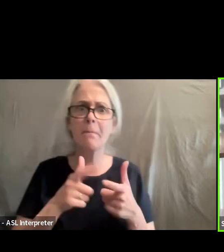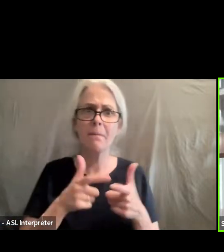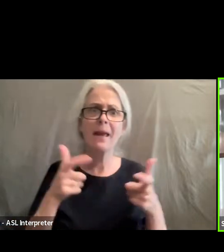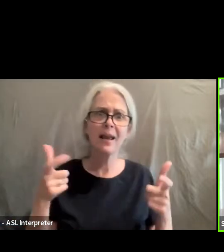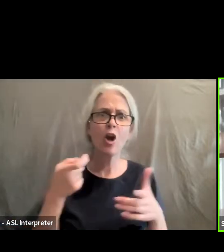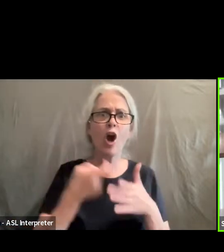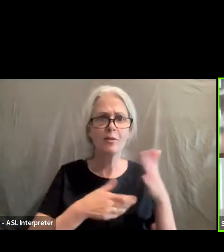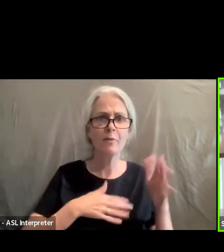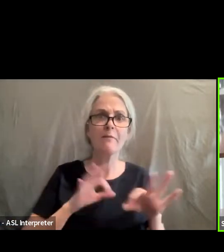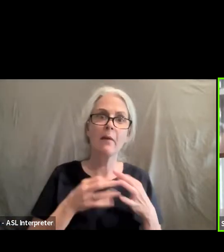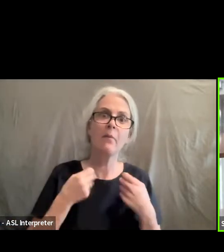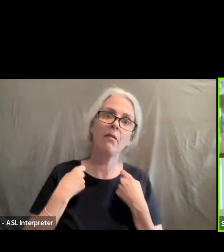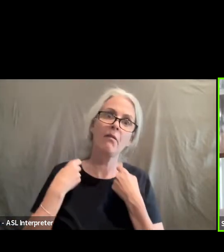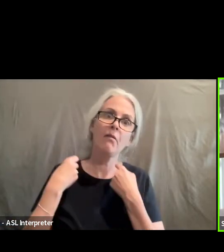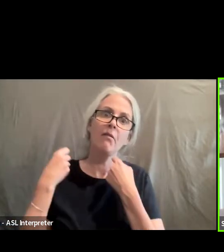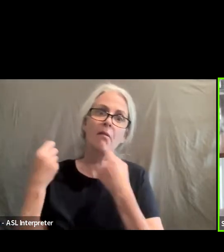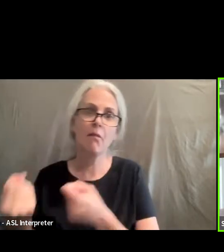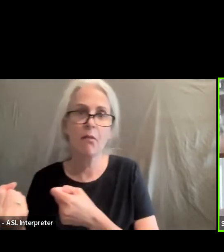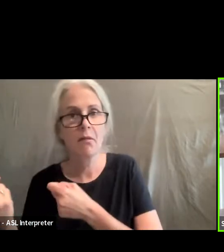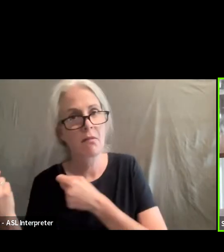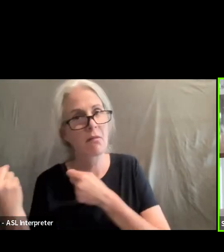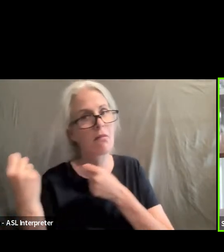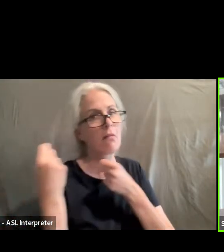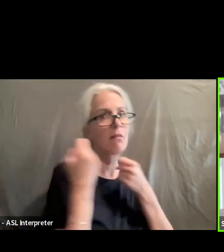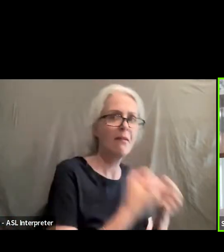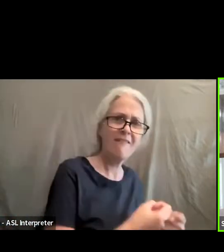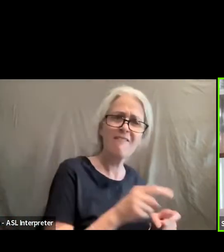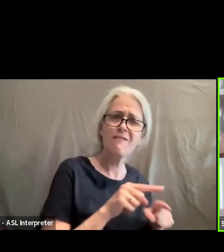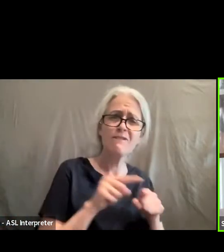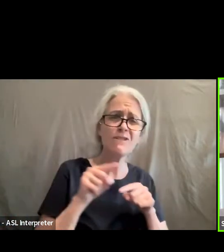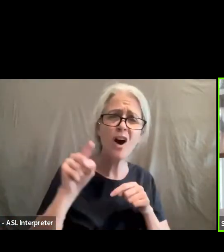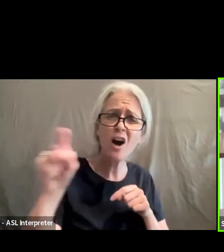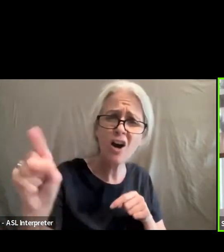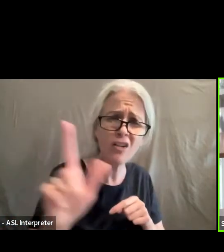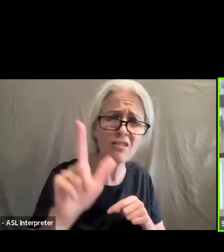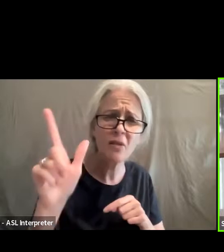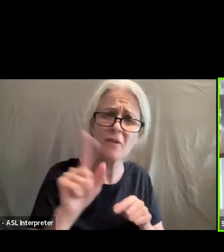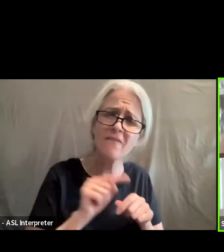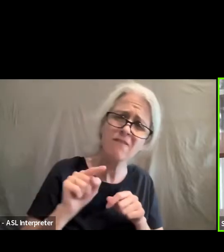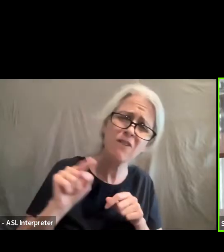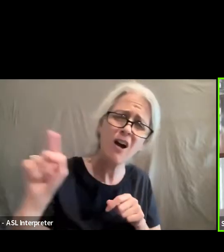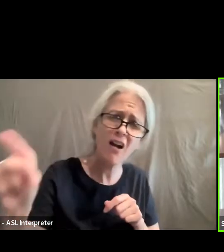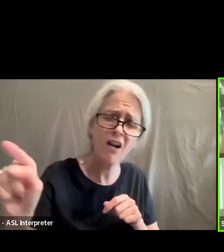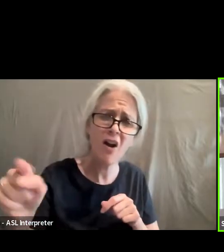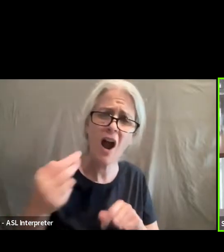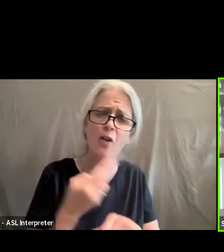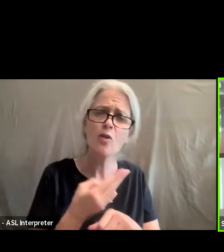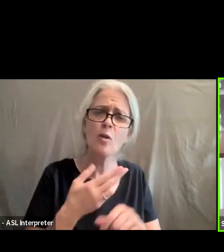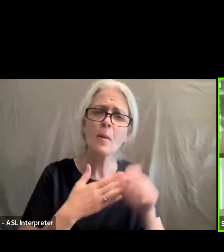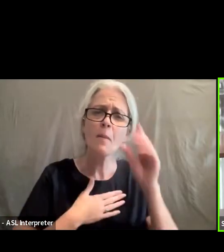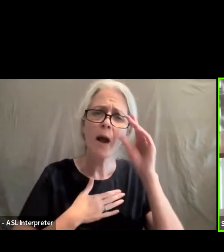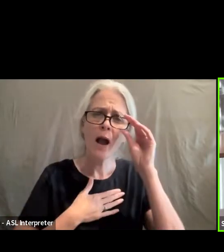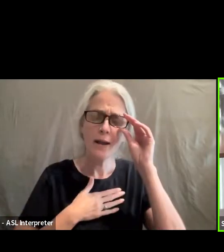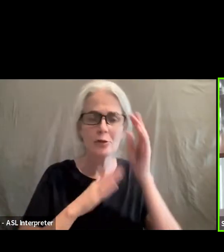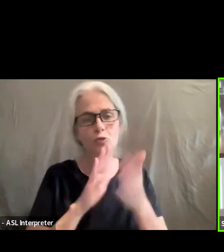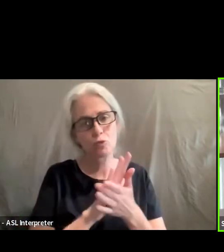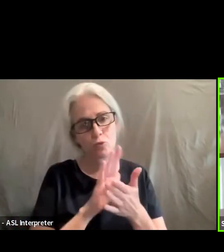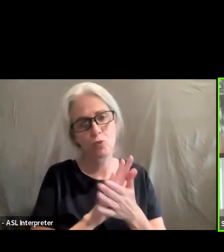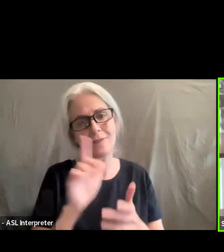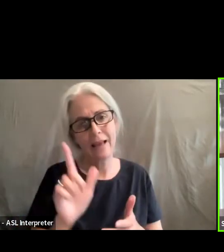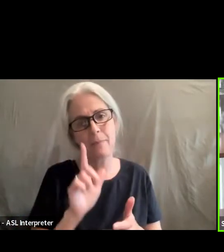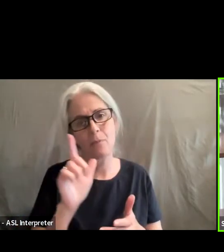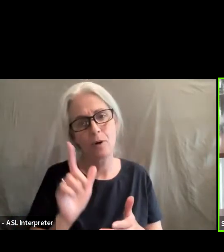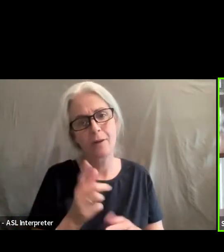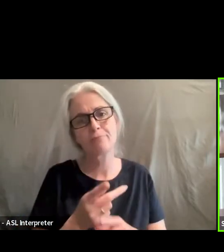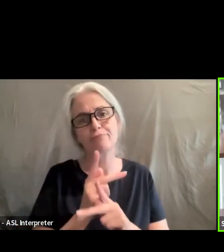for my family in the 80s. Okay. And so I would use my school library because we